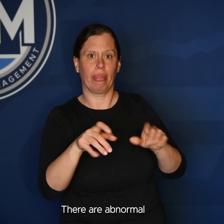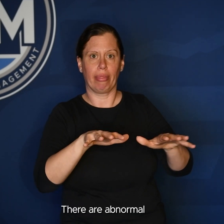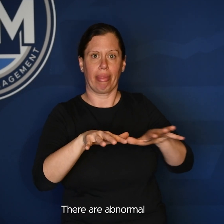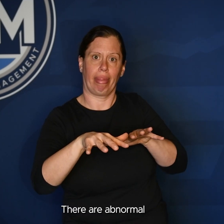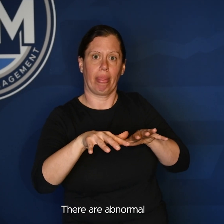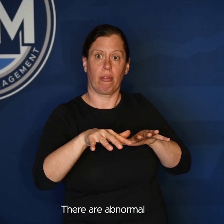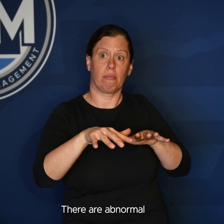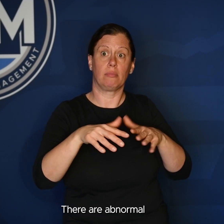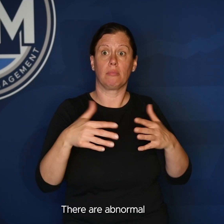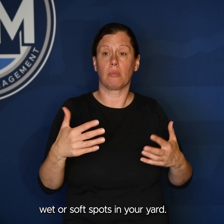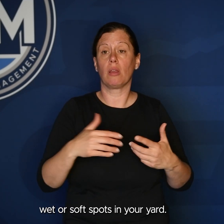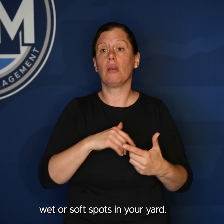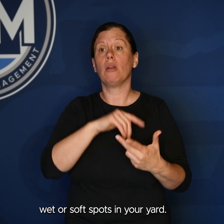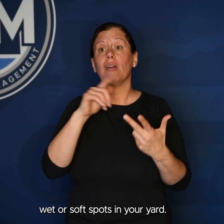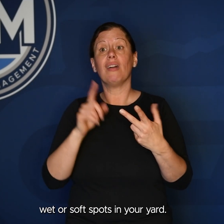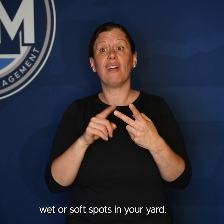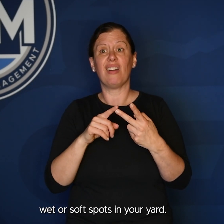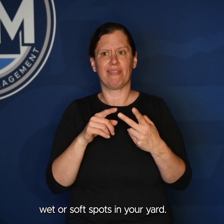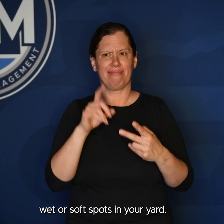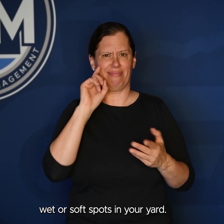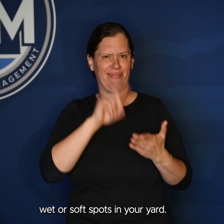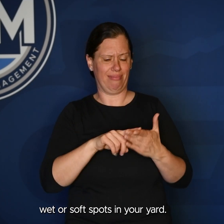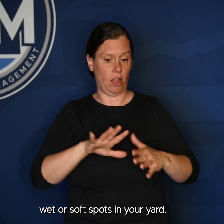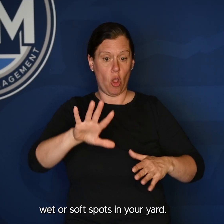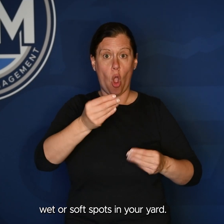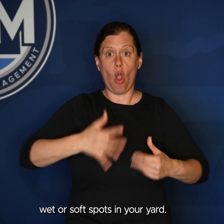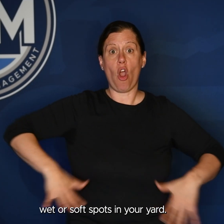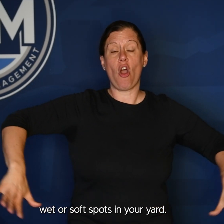There are abnormal wet or soft spots in your yard.